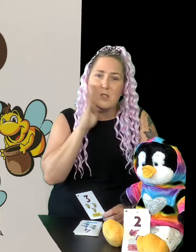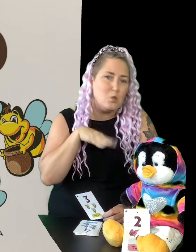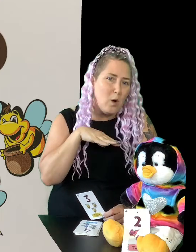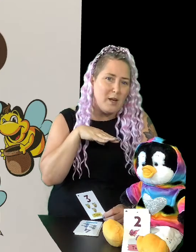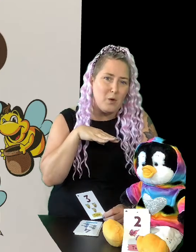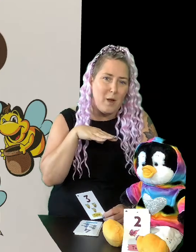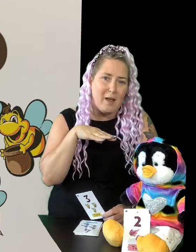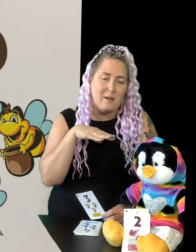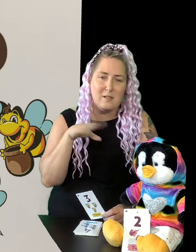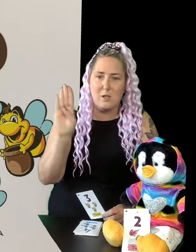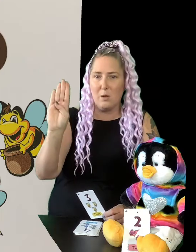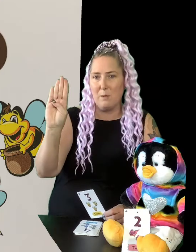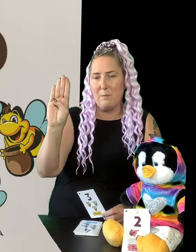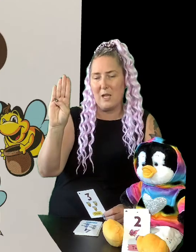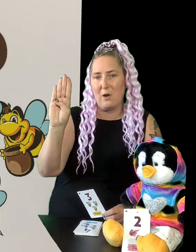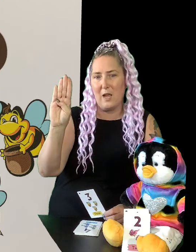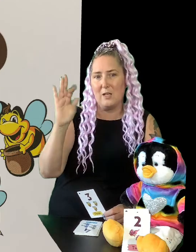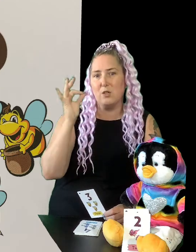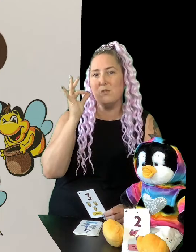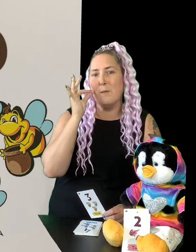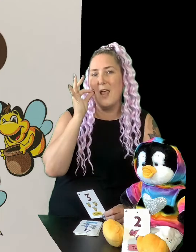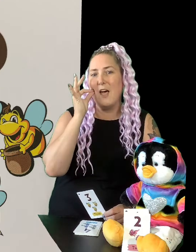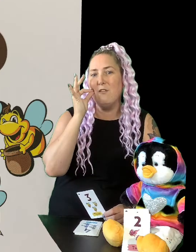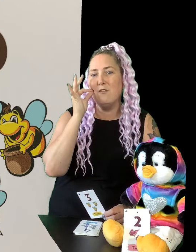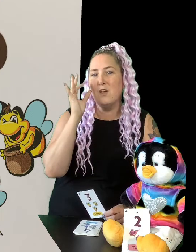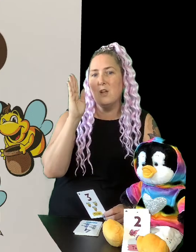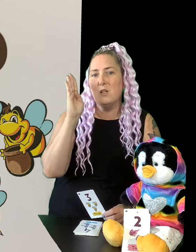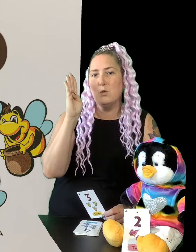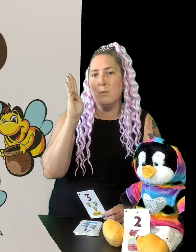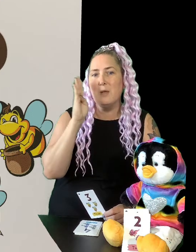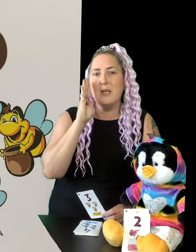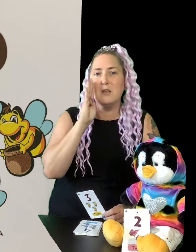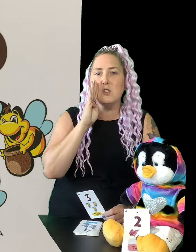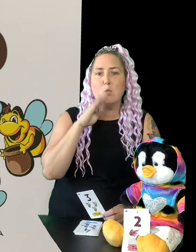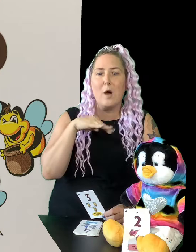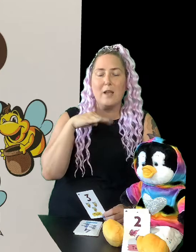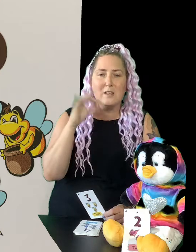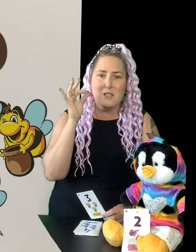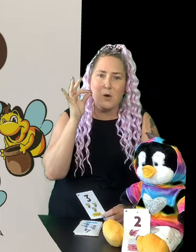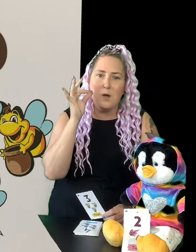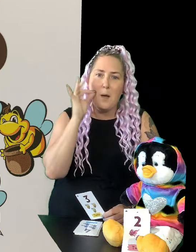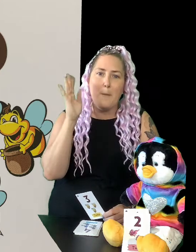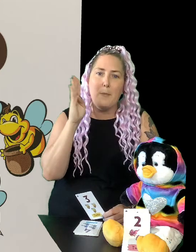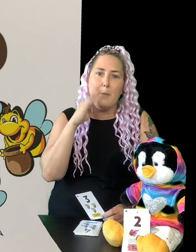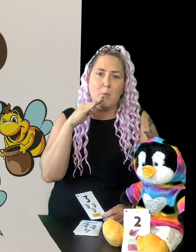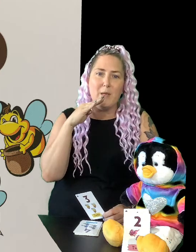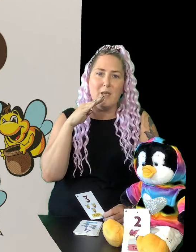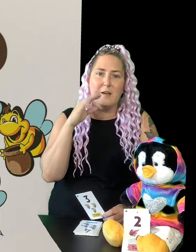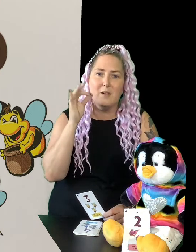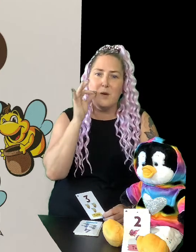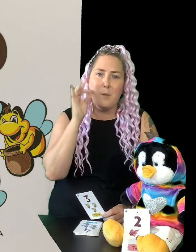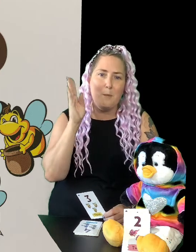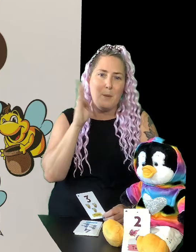swat it away. So you can make your hand turn from an F to a B and swat it. So bumblebee,